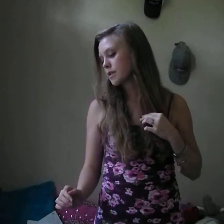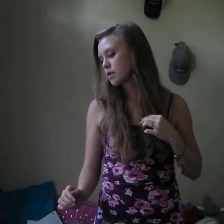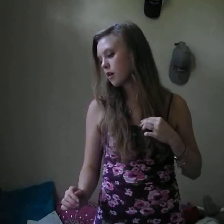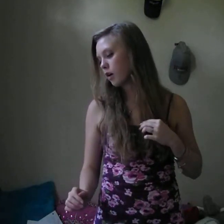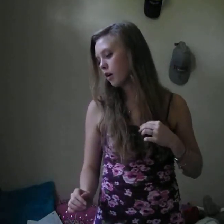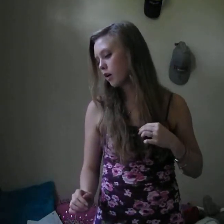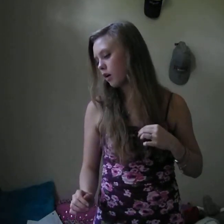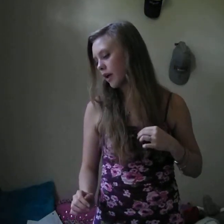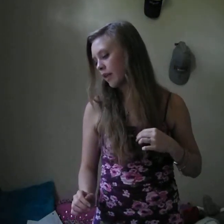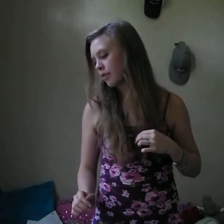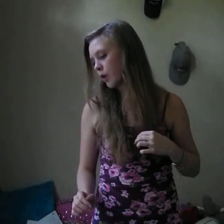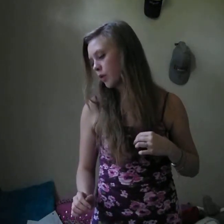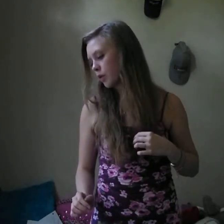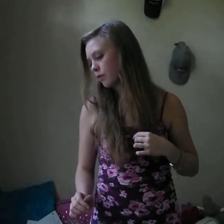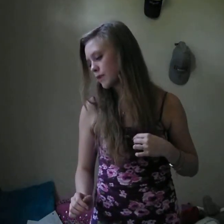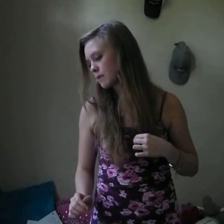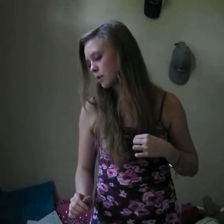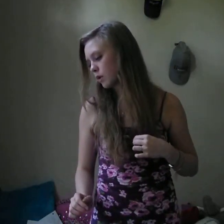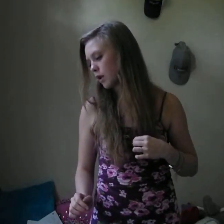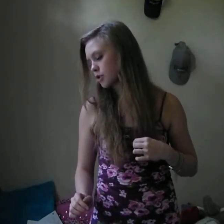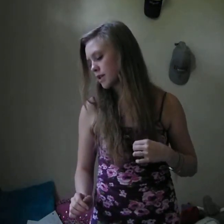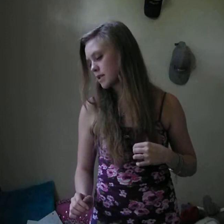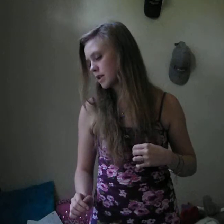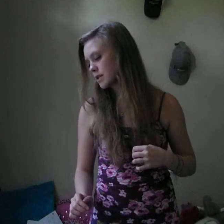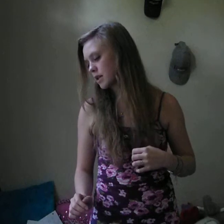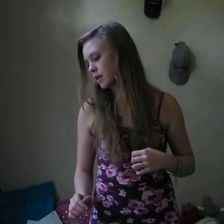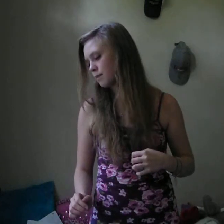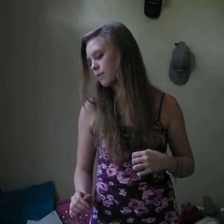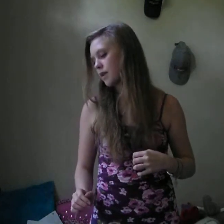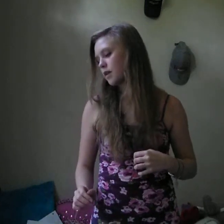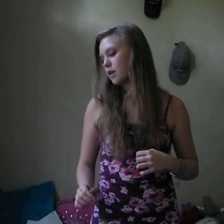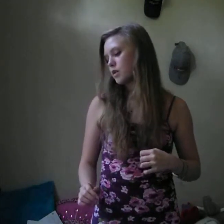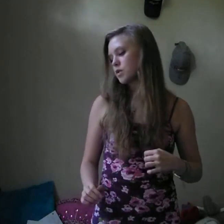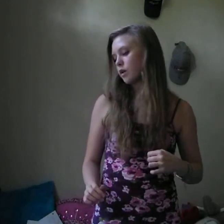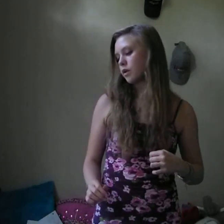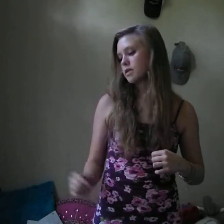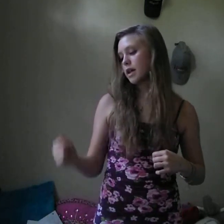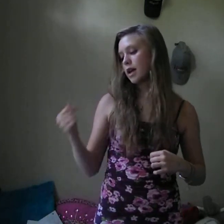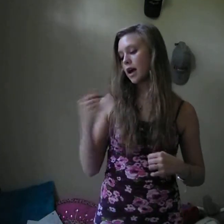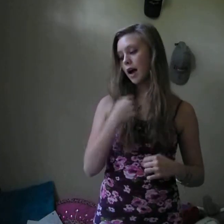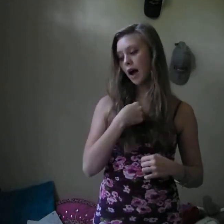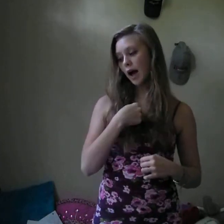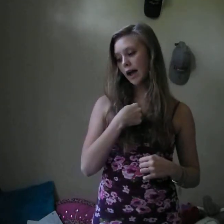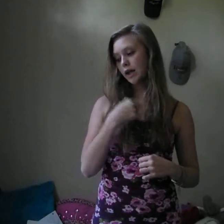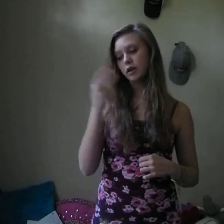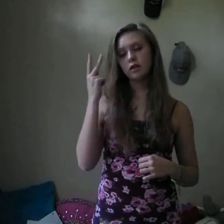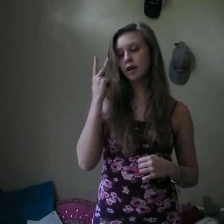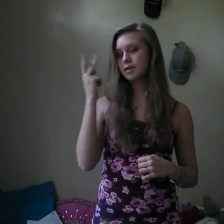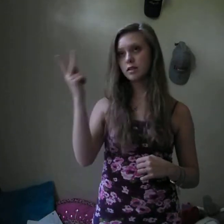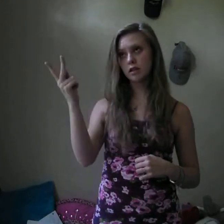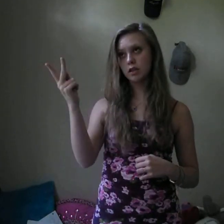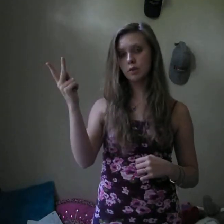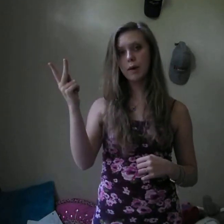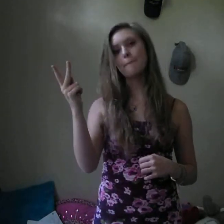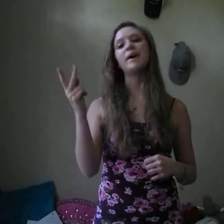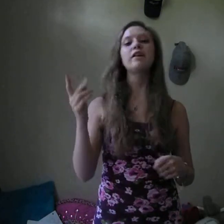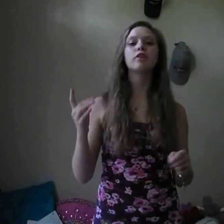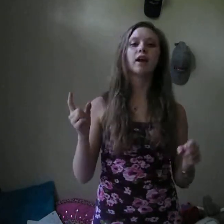says, and though you're invisible, I'll trust the unseen. So it'll say, I not see you, but you're going to